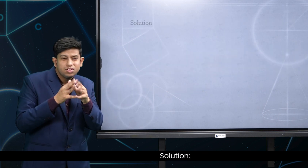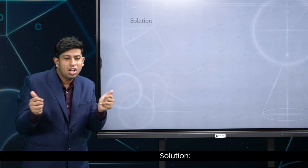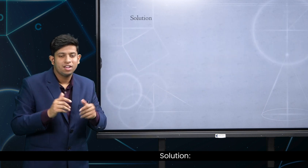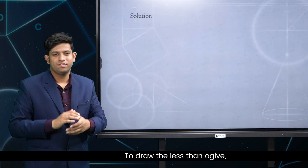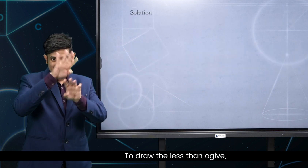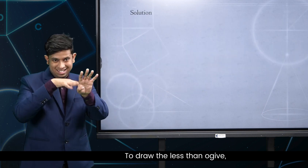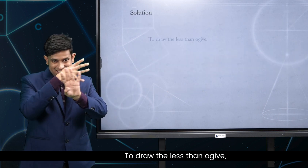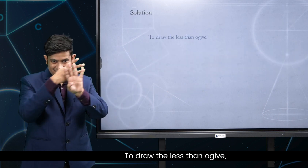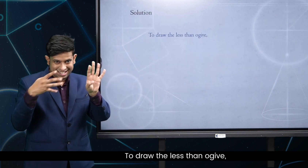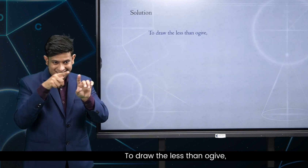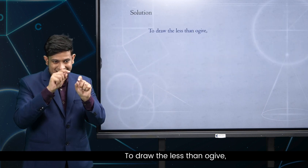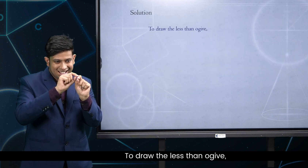Solution: to draw the less than ogive,